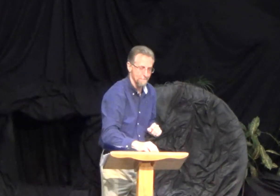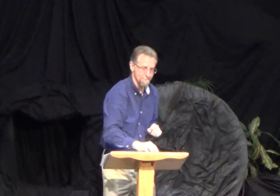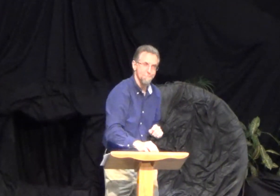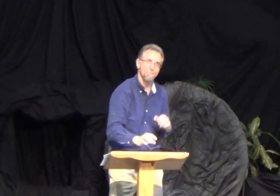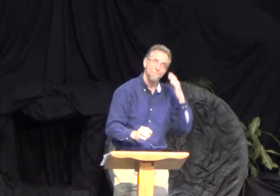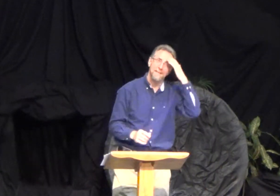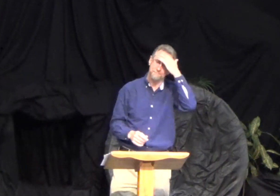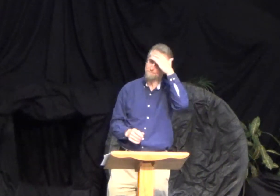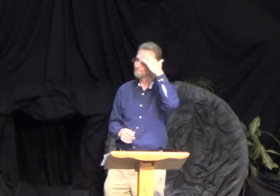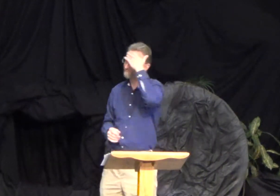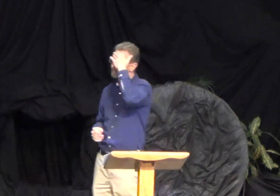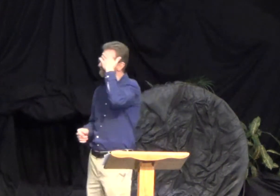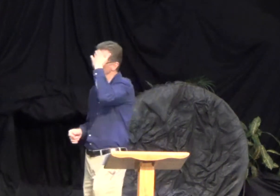But let's look at the point here.